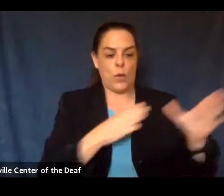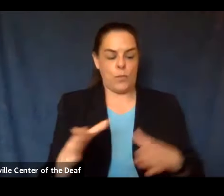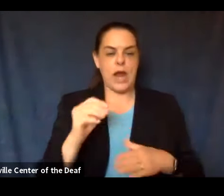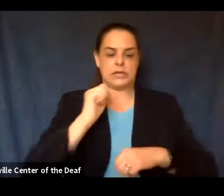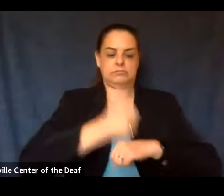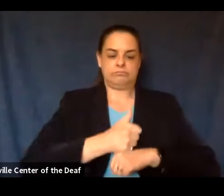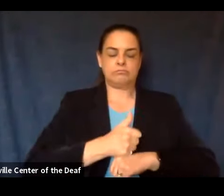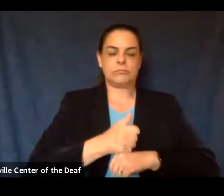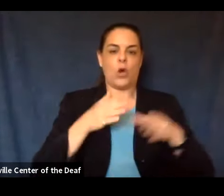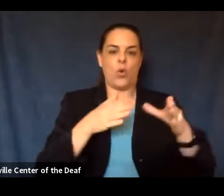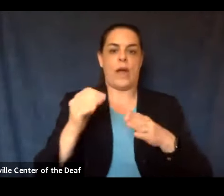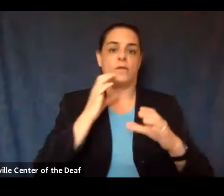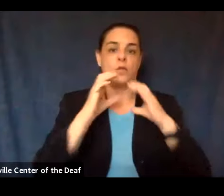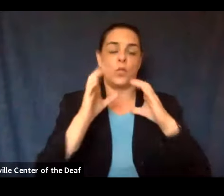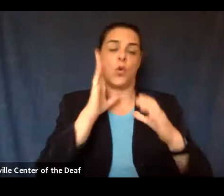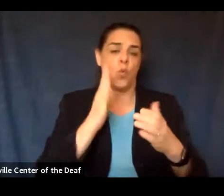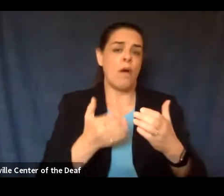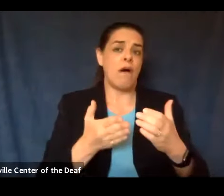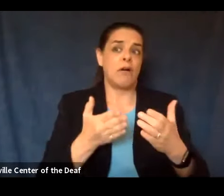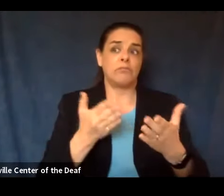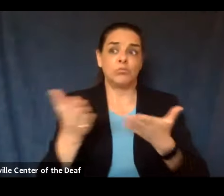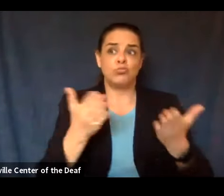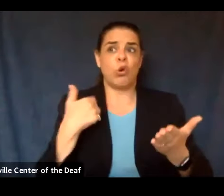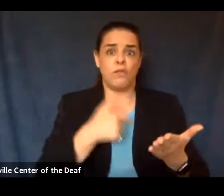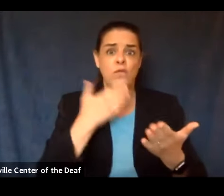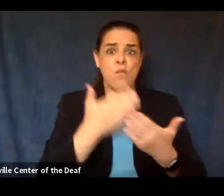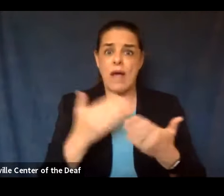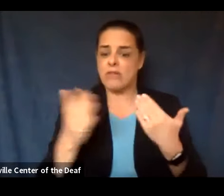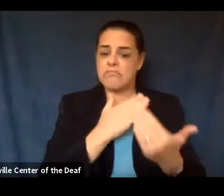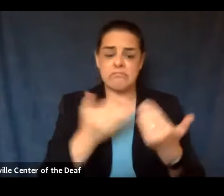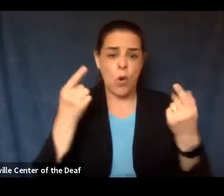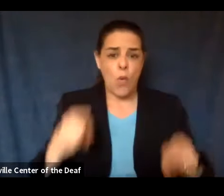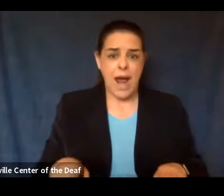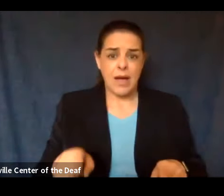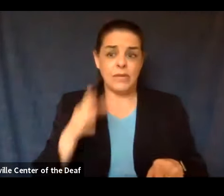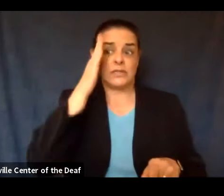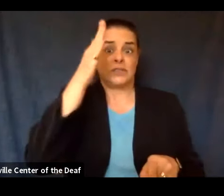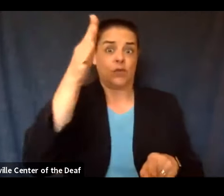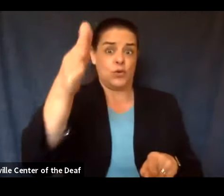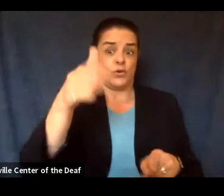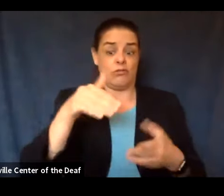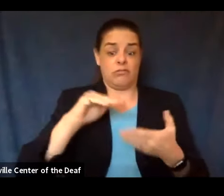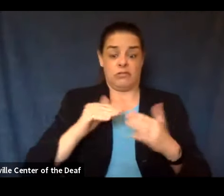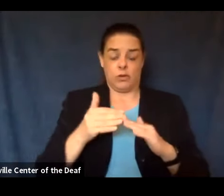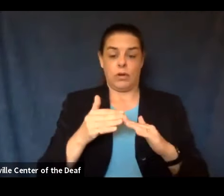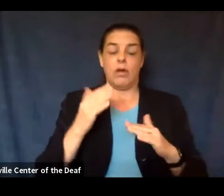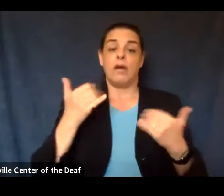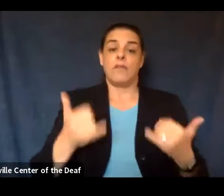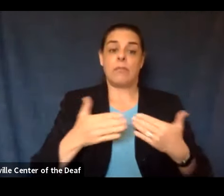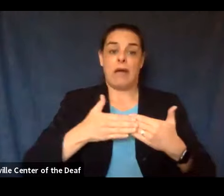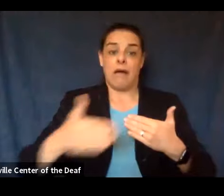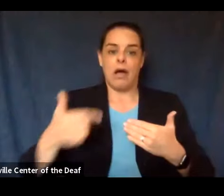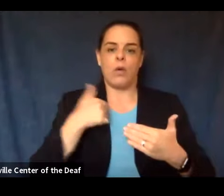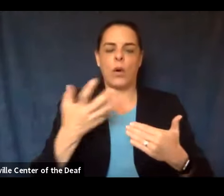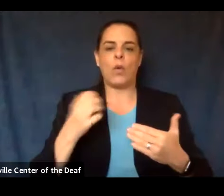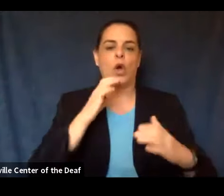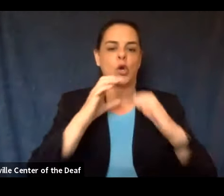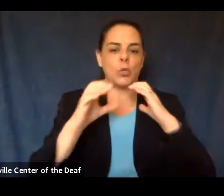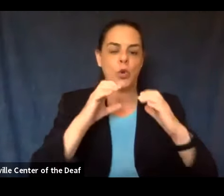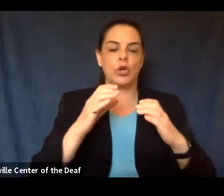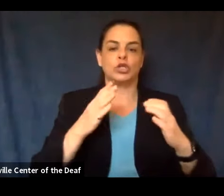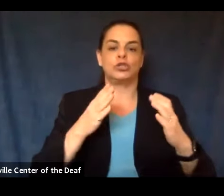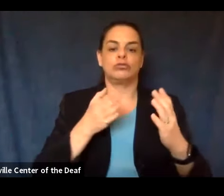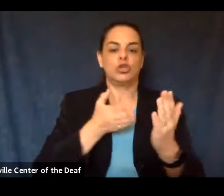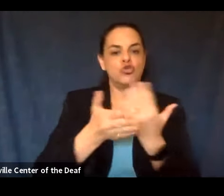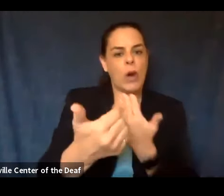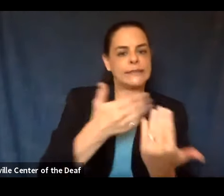will serve us well, whatever happens in this community. And the road ahead, from my standpoint, is filled with communication, transparency, and trust. And I hope